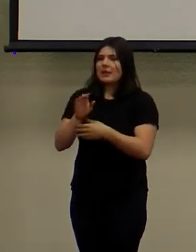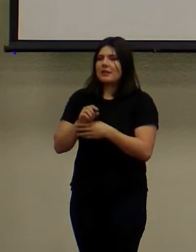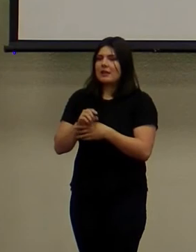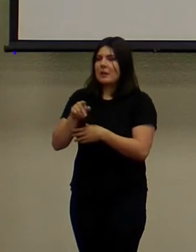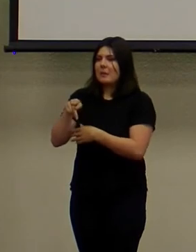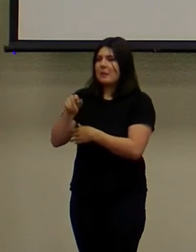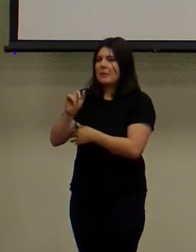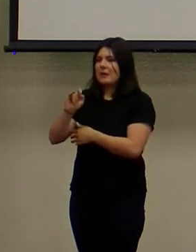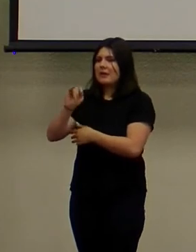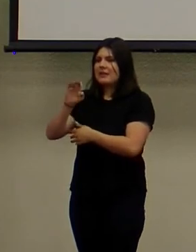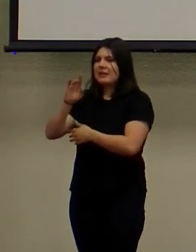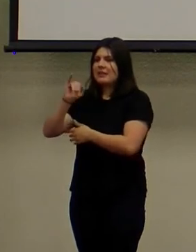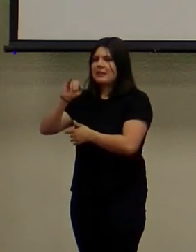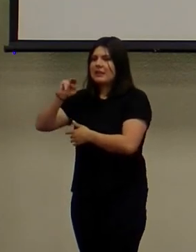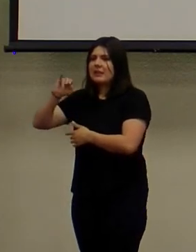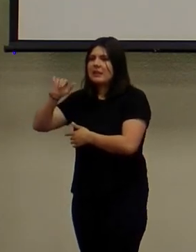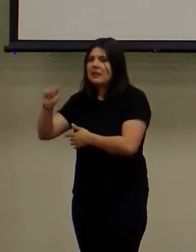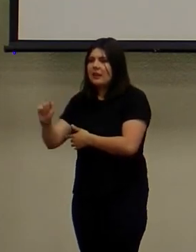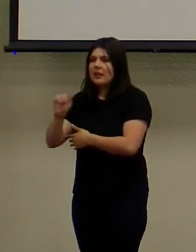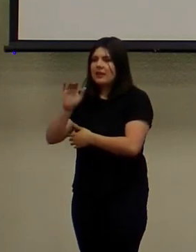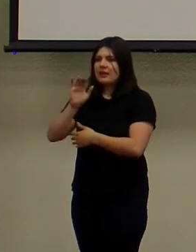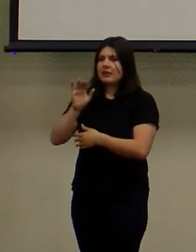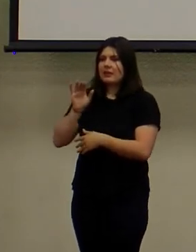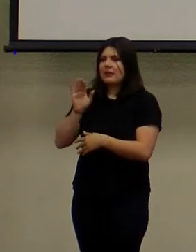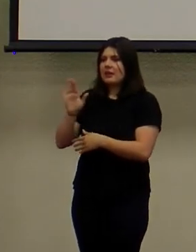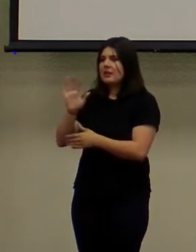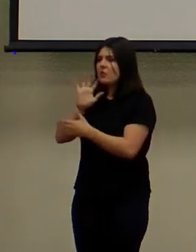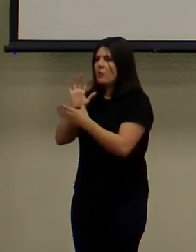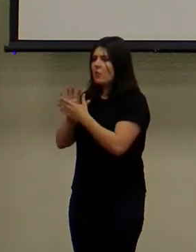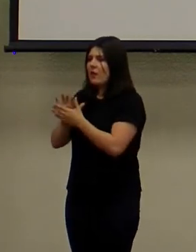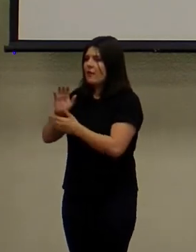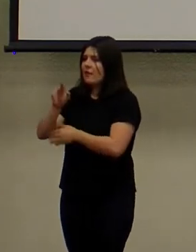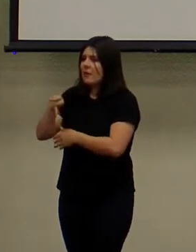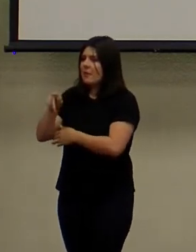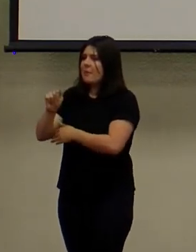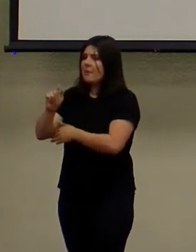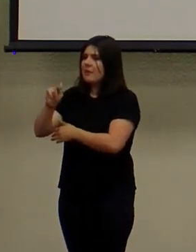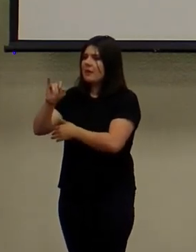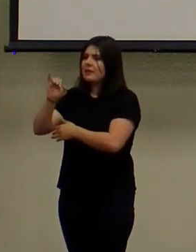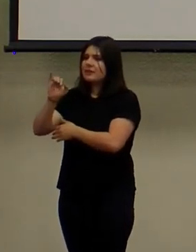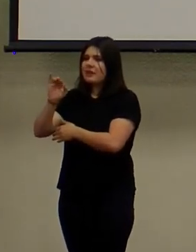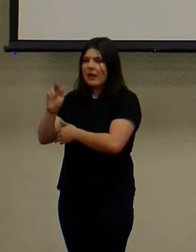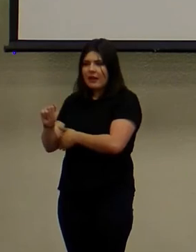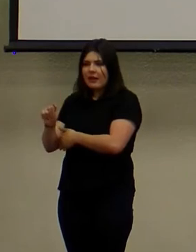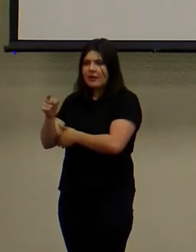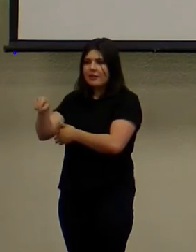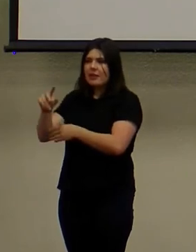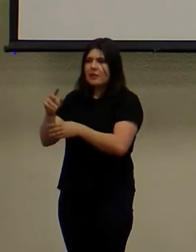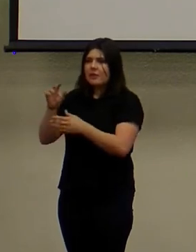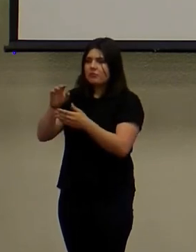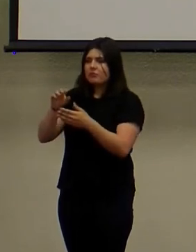Thitathan, and his wife Panjai were graduates of SSOP in